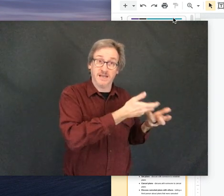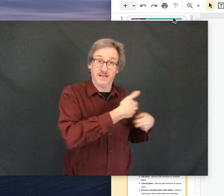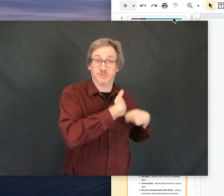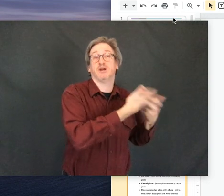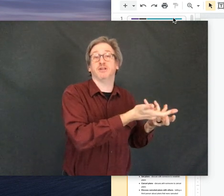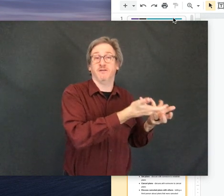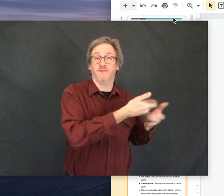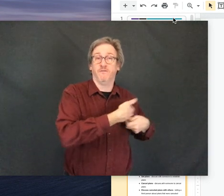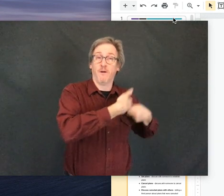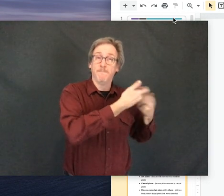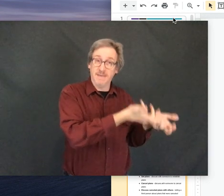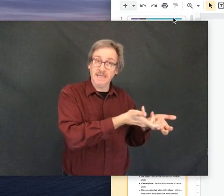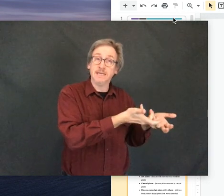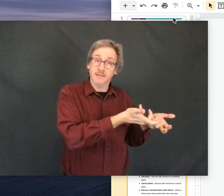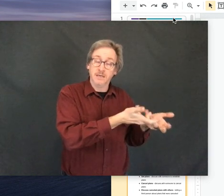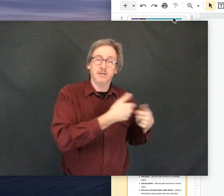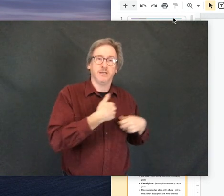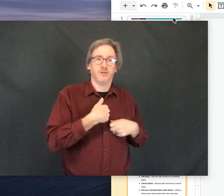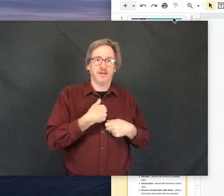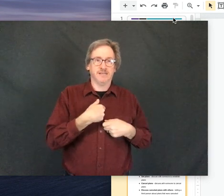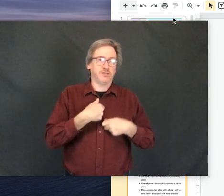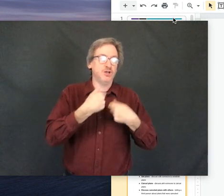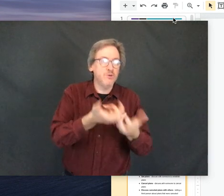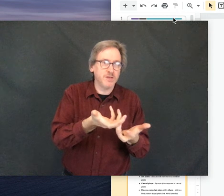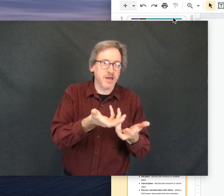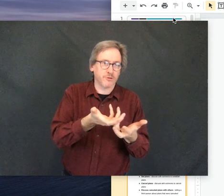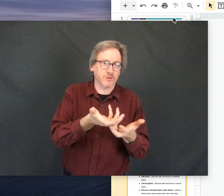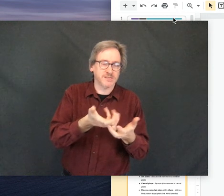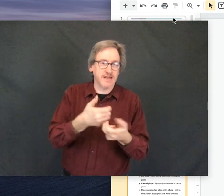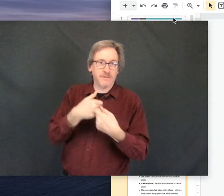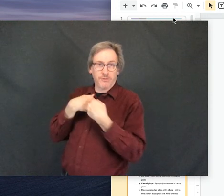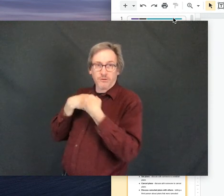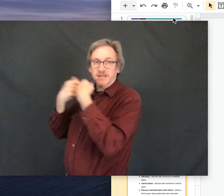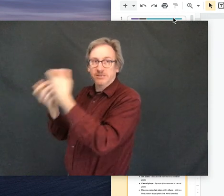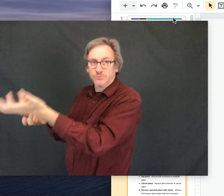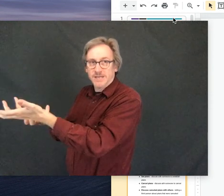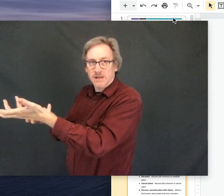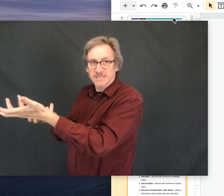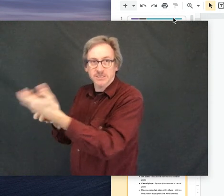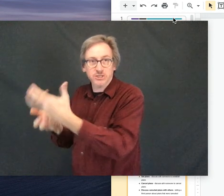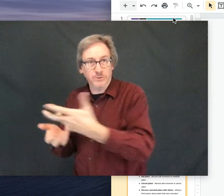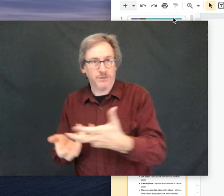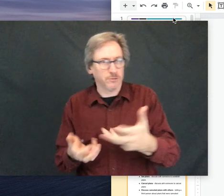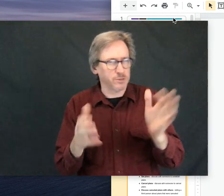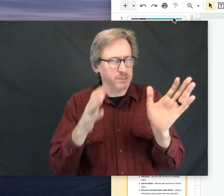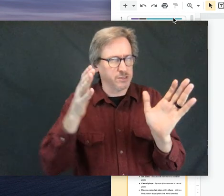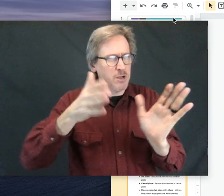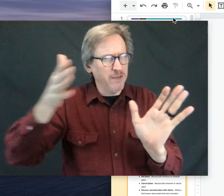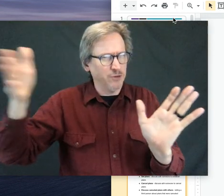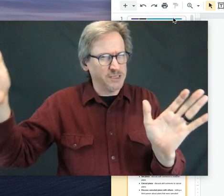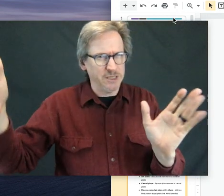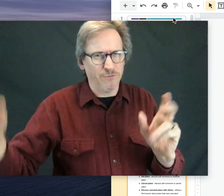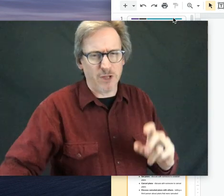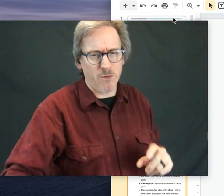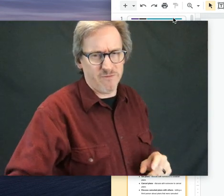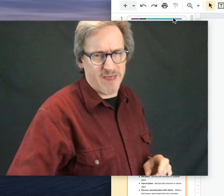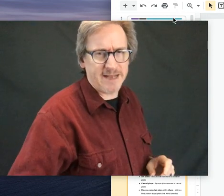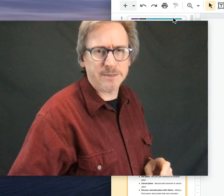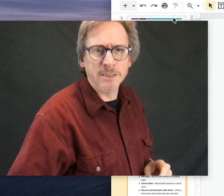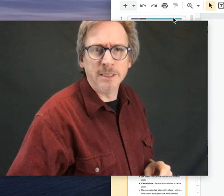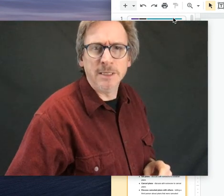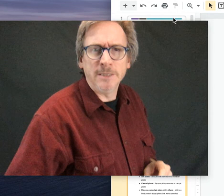an expression of from me, the other is to the other person, and the third is recounting it to a third person. So if you can see the flow